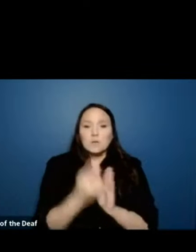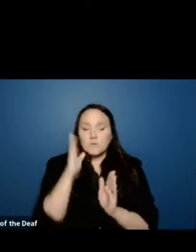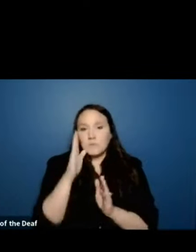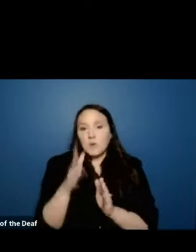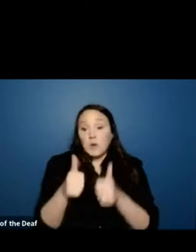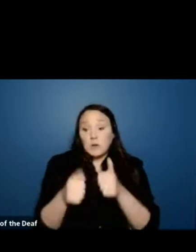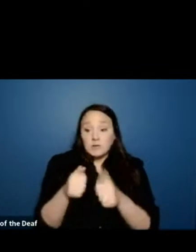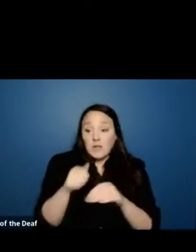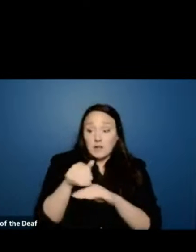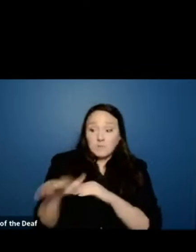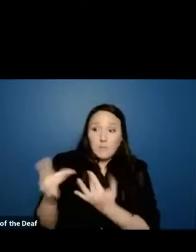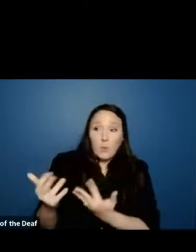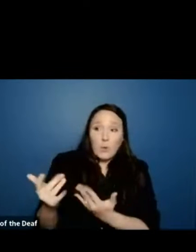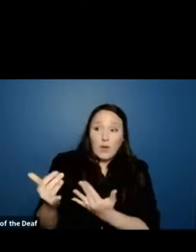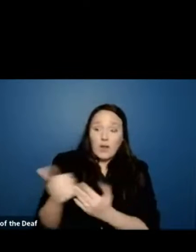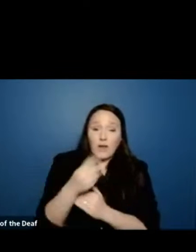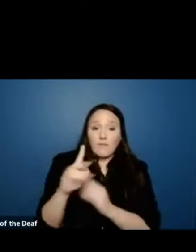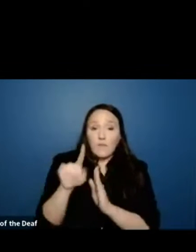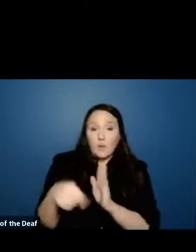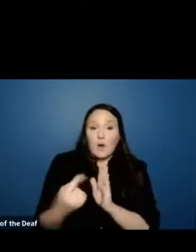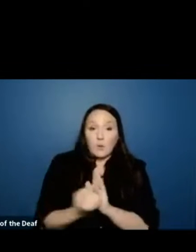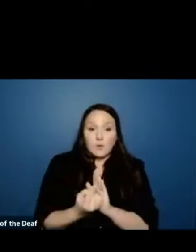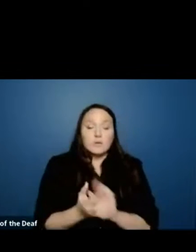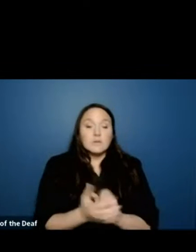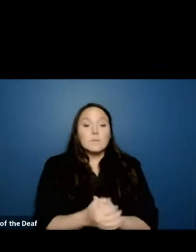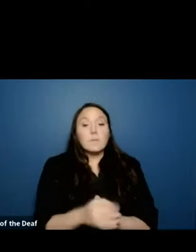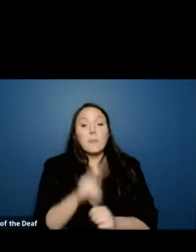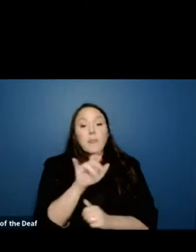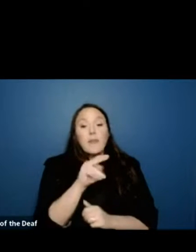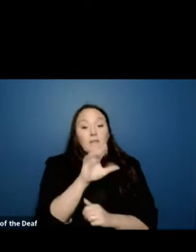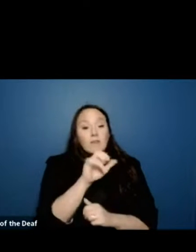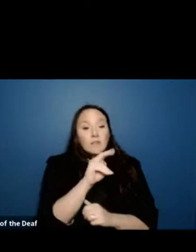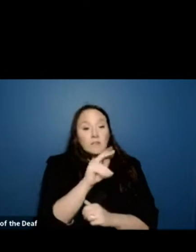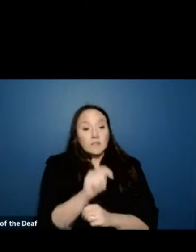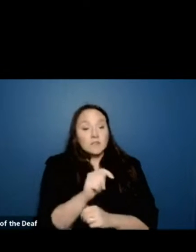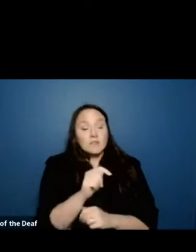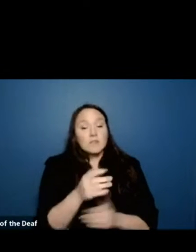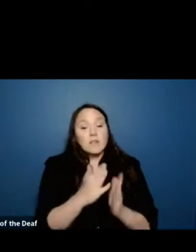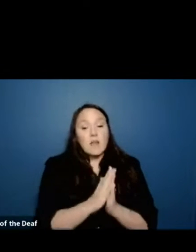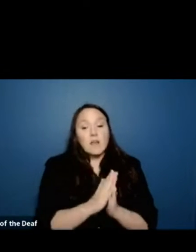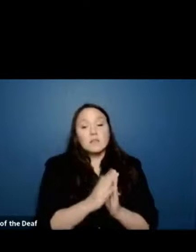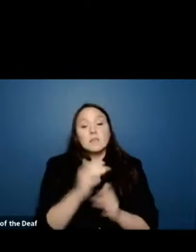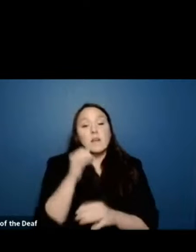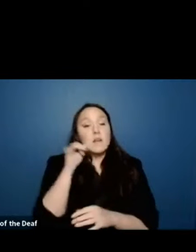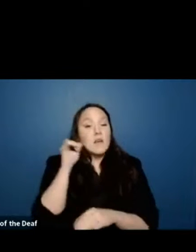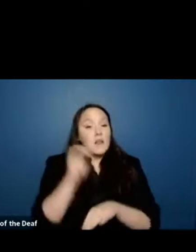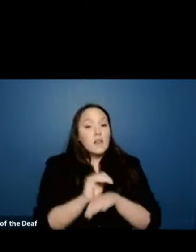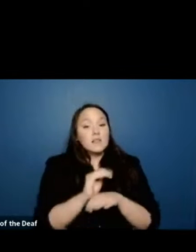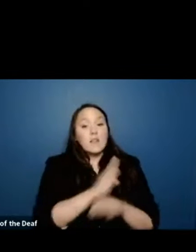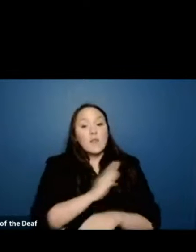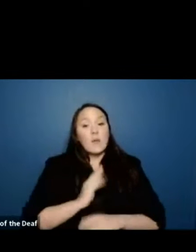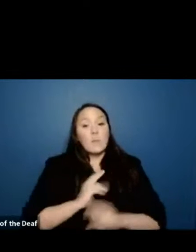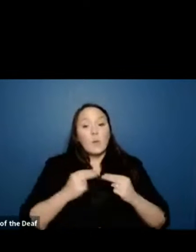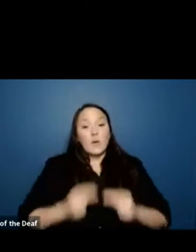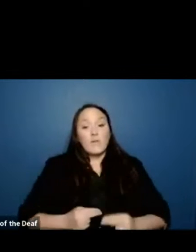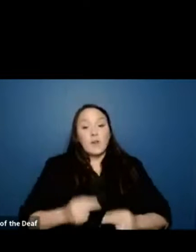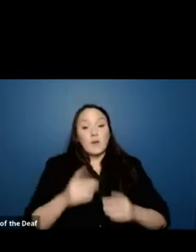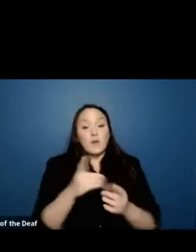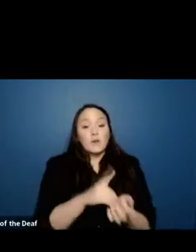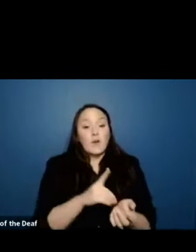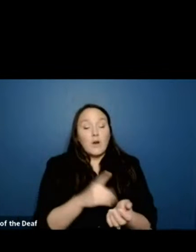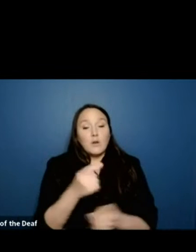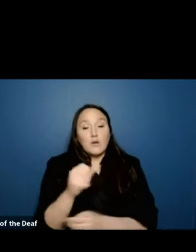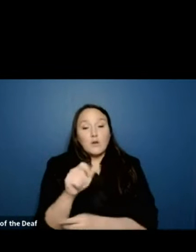hours. From Vincent with Knox News. Last night at the Board of Health meeting, Dr. Gocher mentioned that the